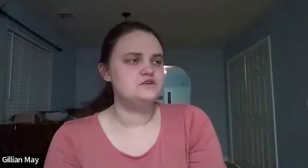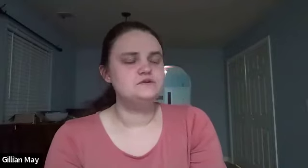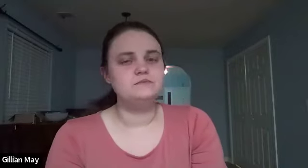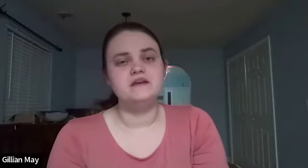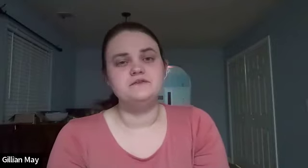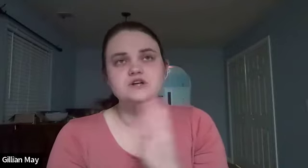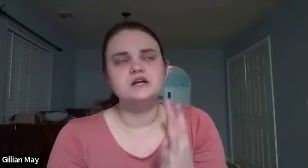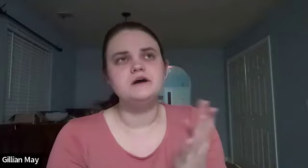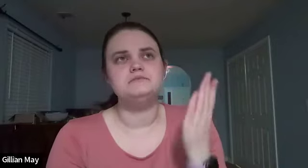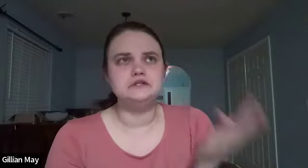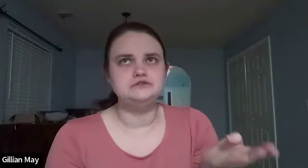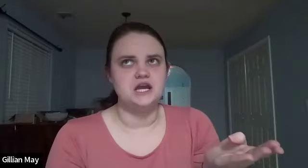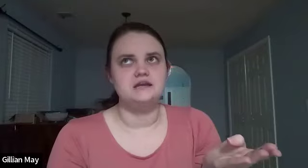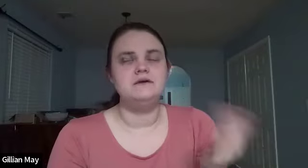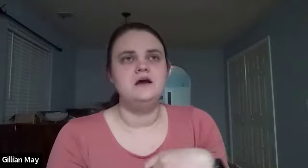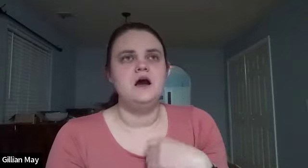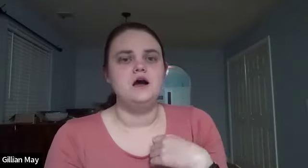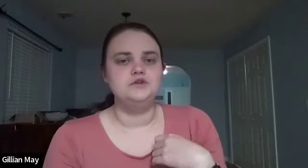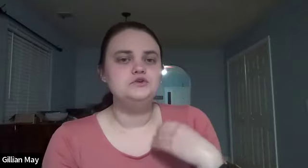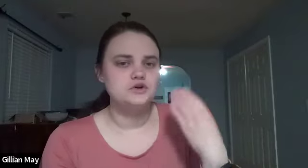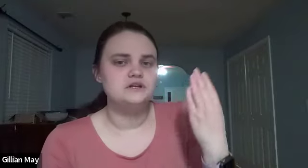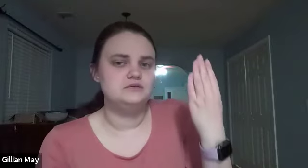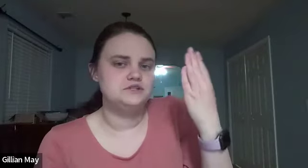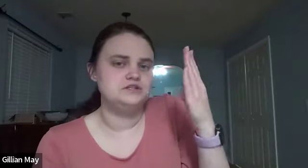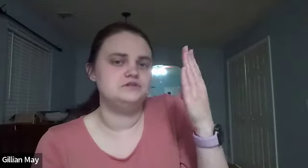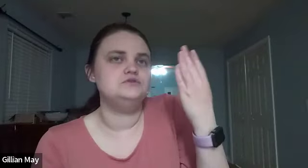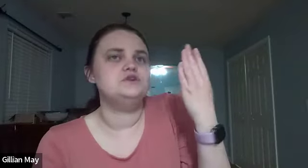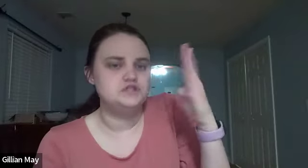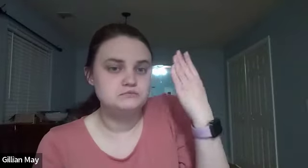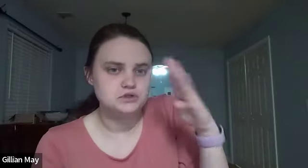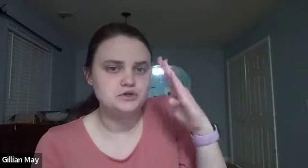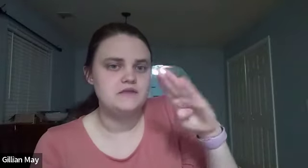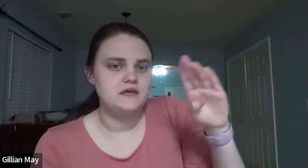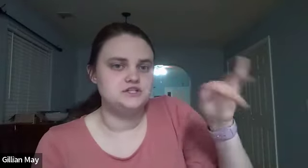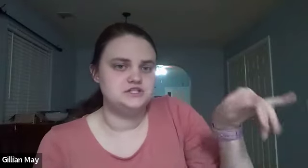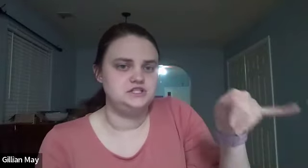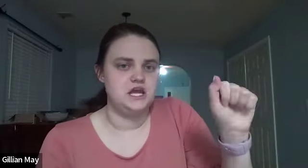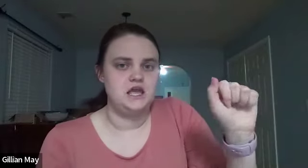if you're talking about a blue jay, you could do blue and then just jay.